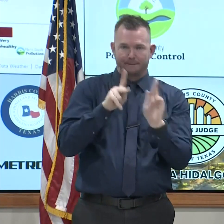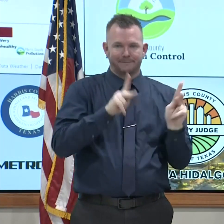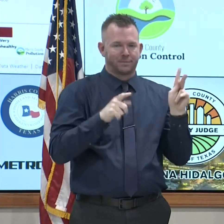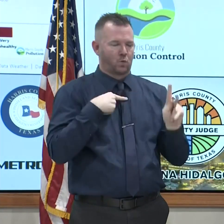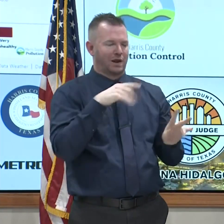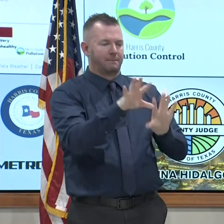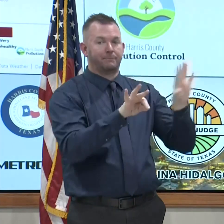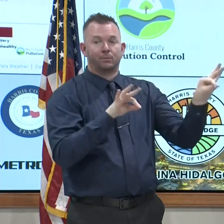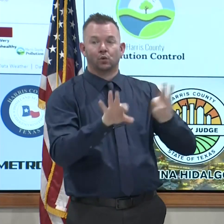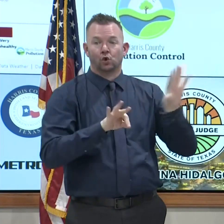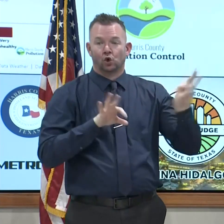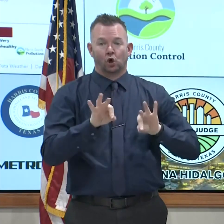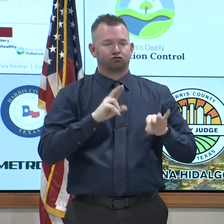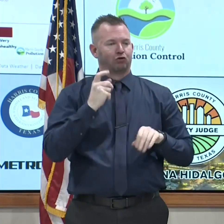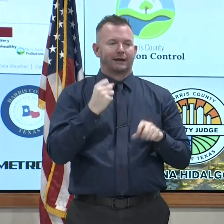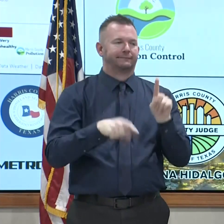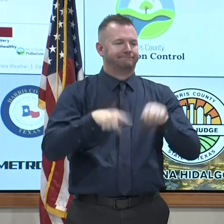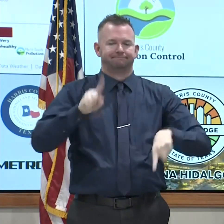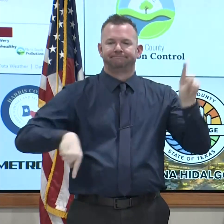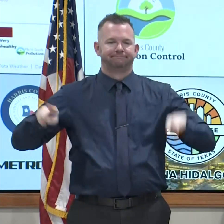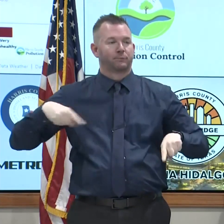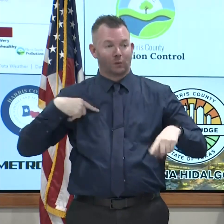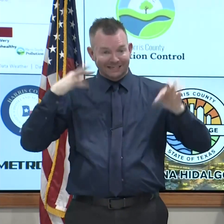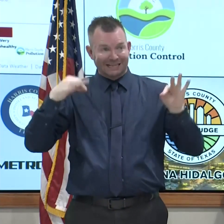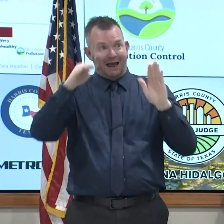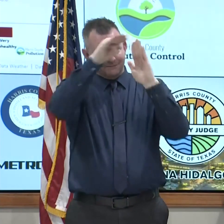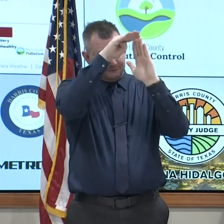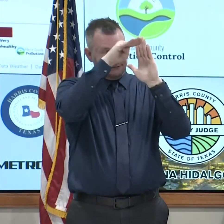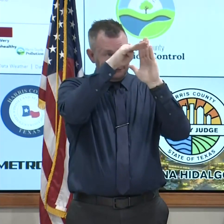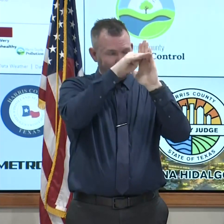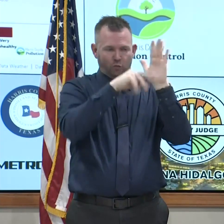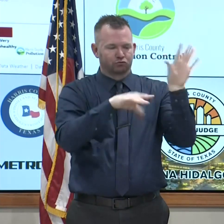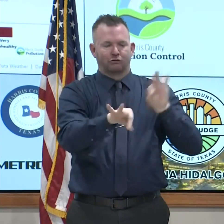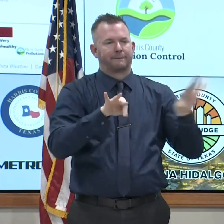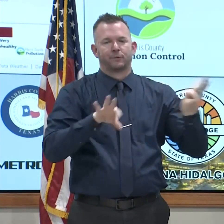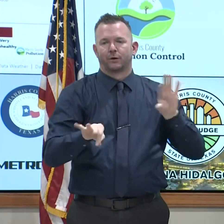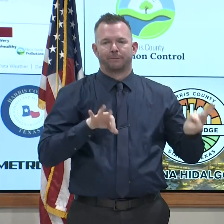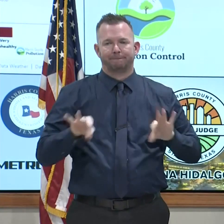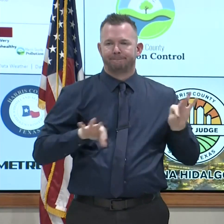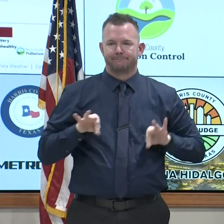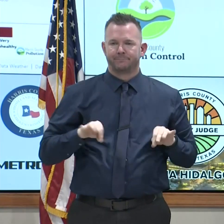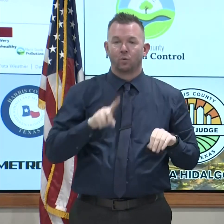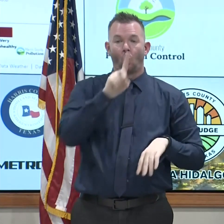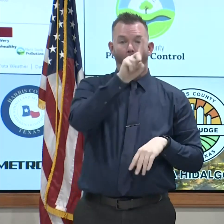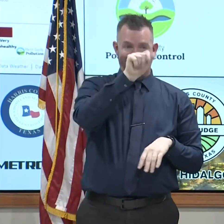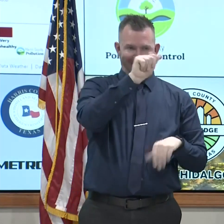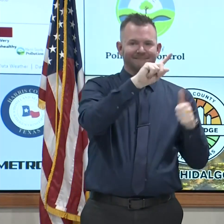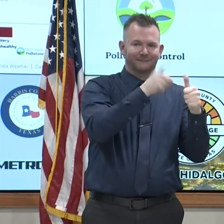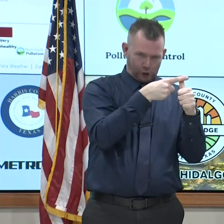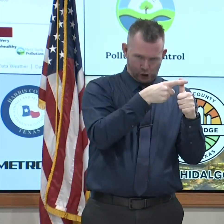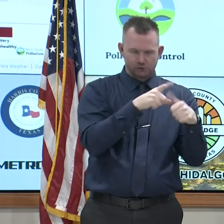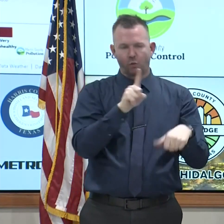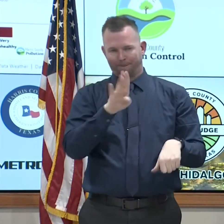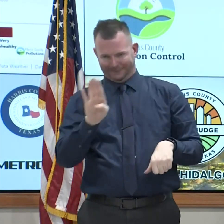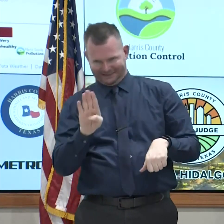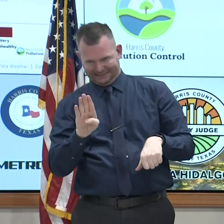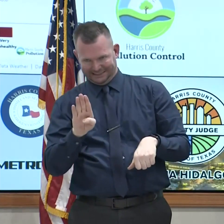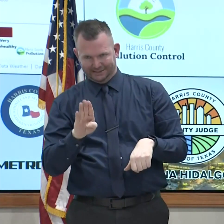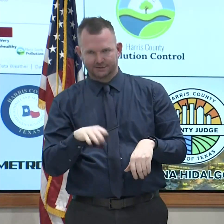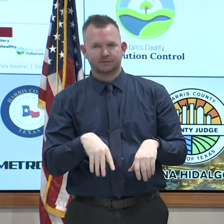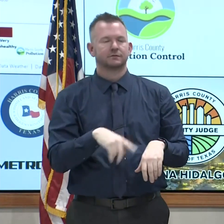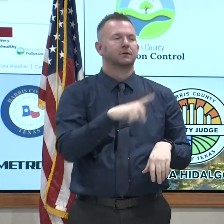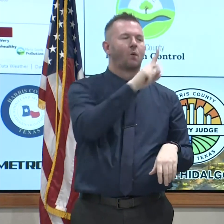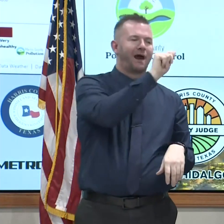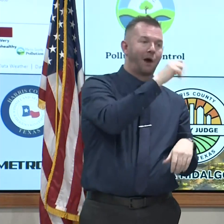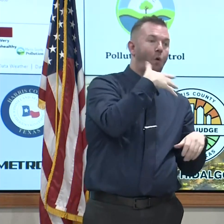and with the 1A prioritized over 1B and older residents prioritized over younger residents. But within that, it's a random system.